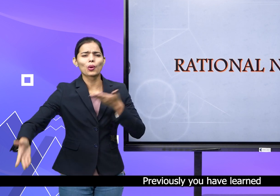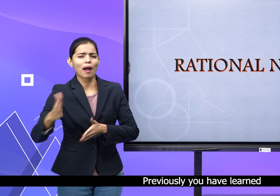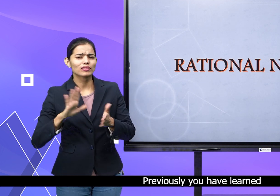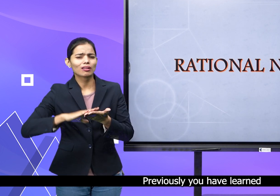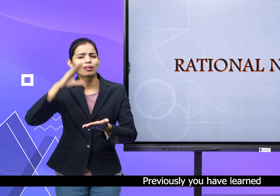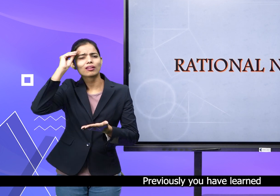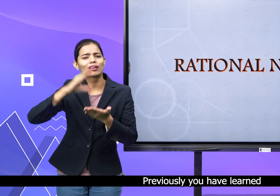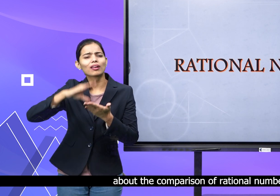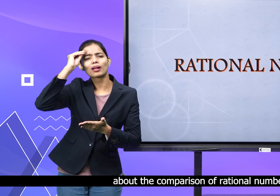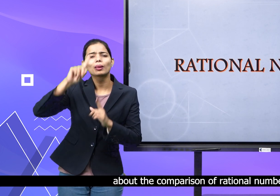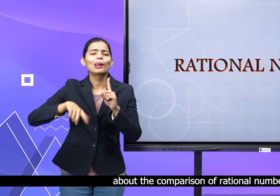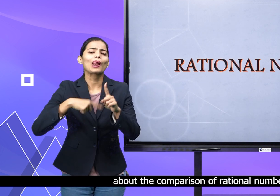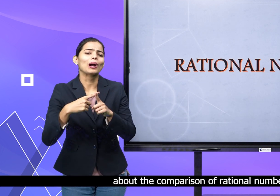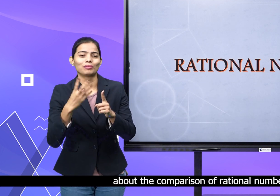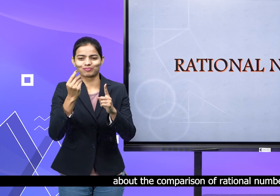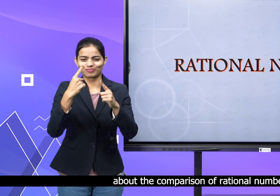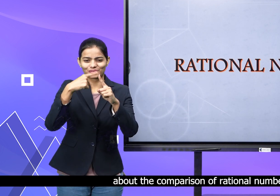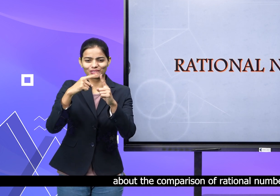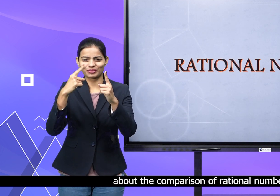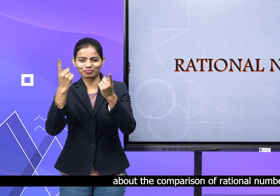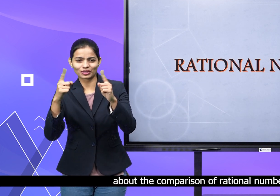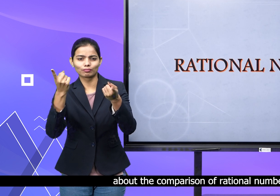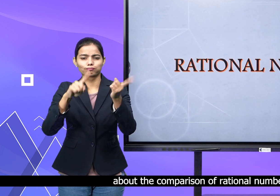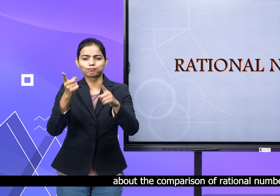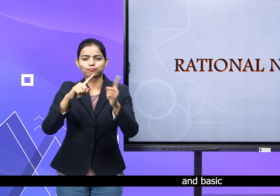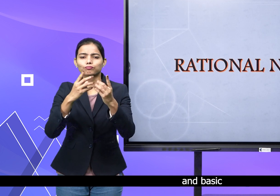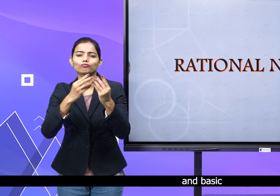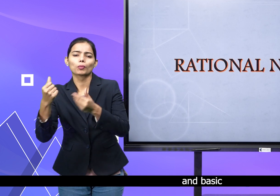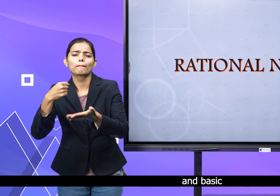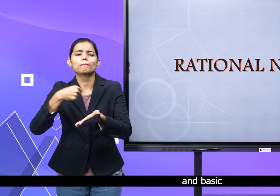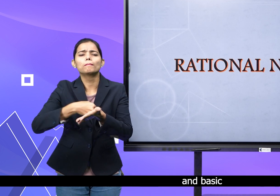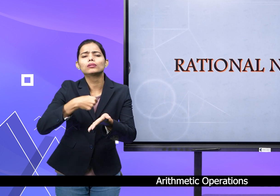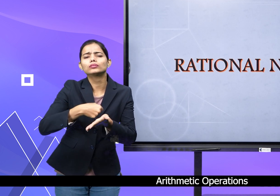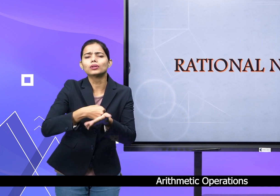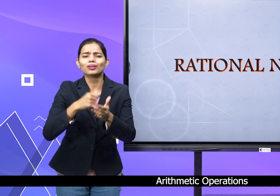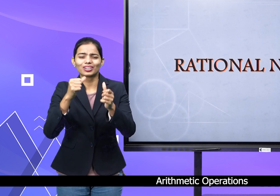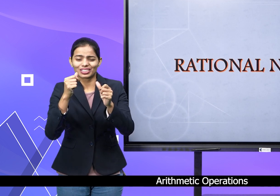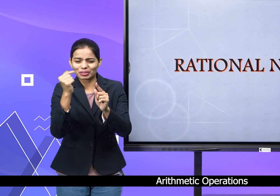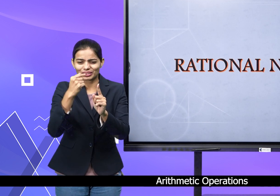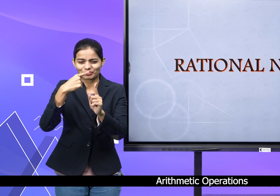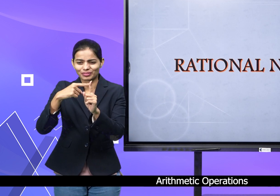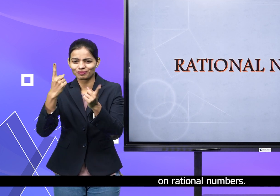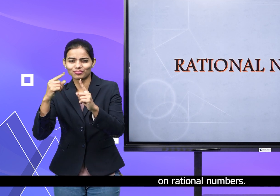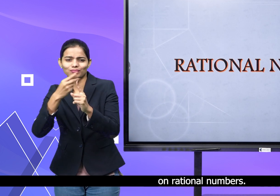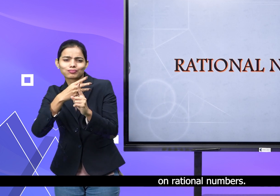Previously, you have learnt about the comparison of rational numbers and basic arithmetic operations on